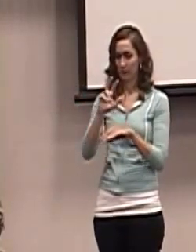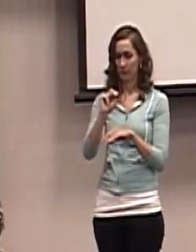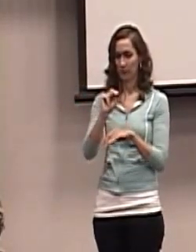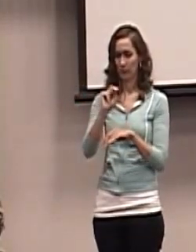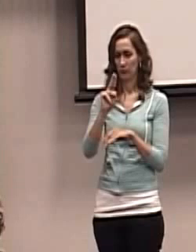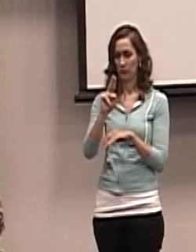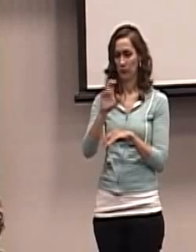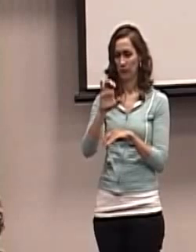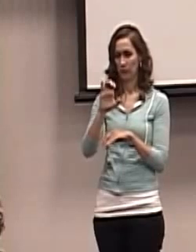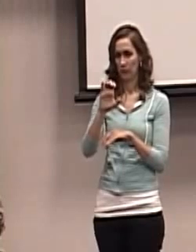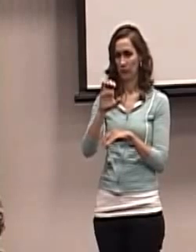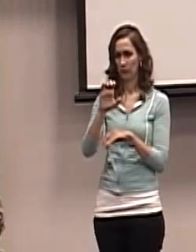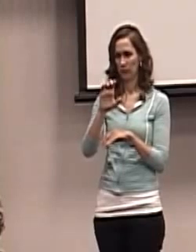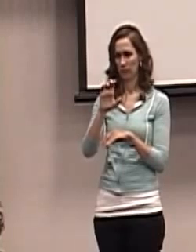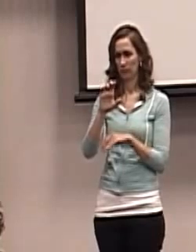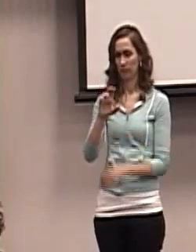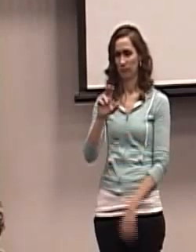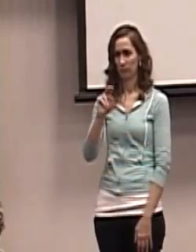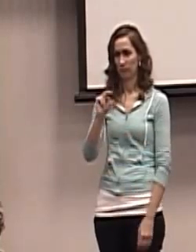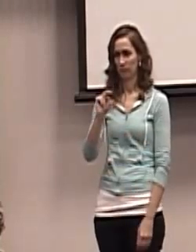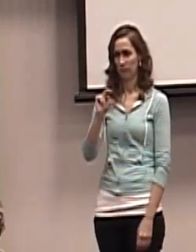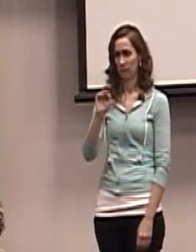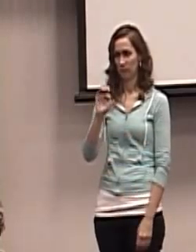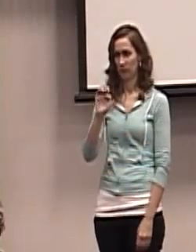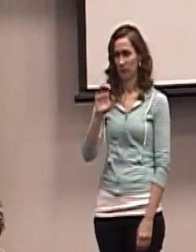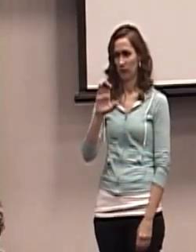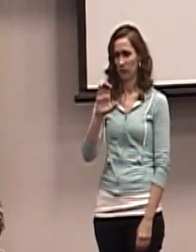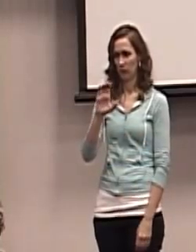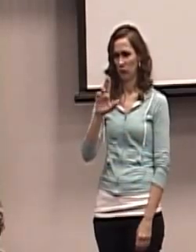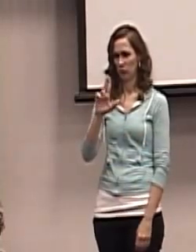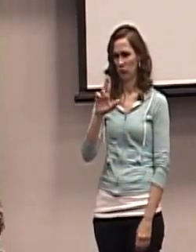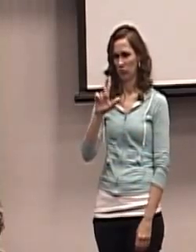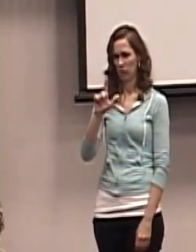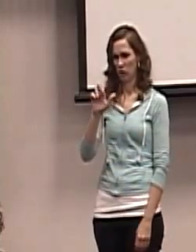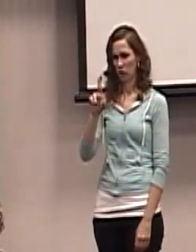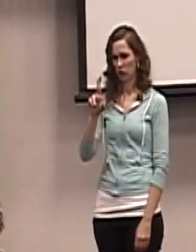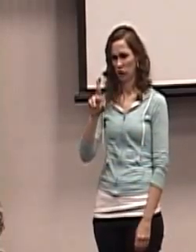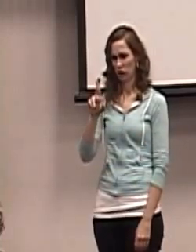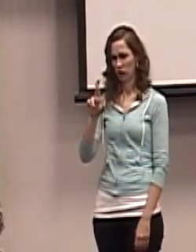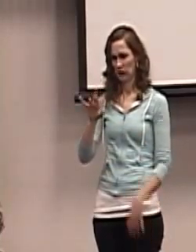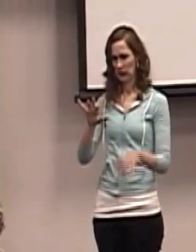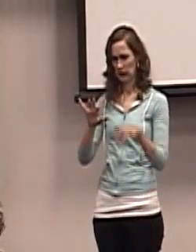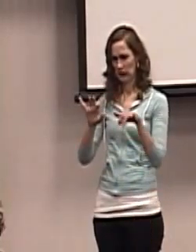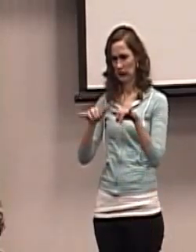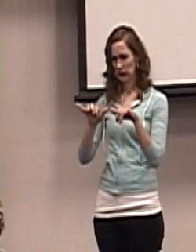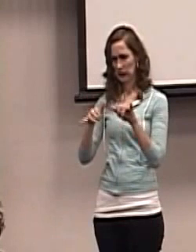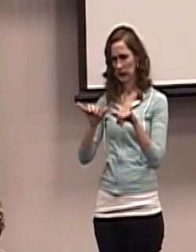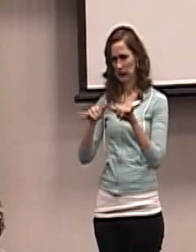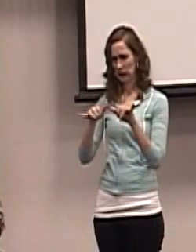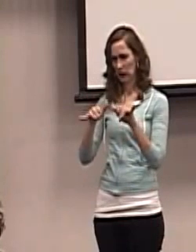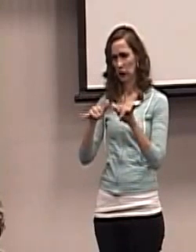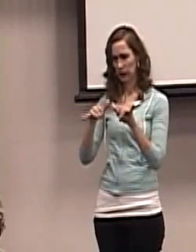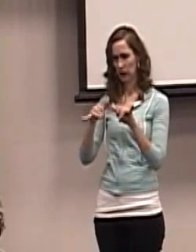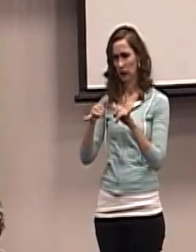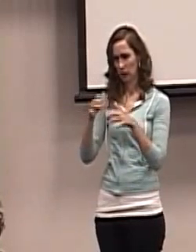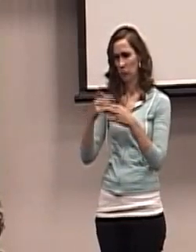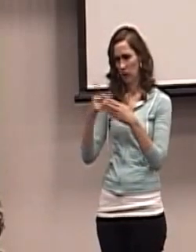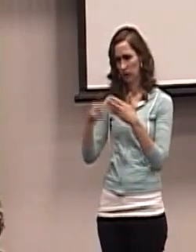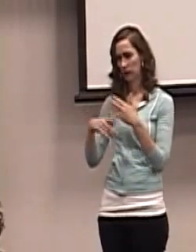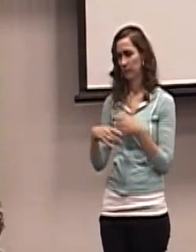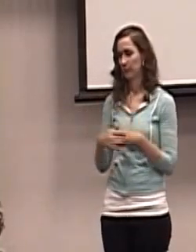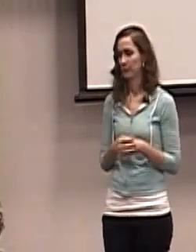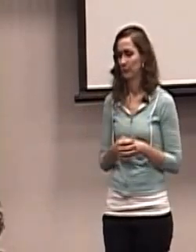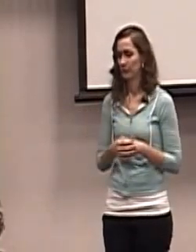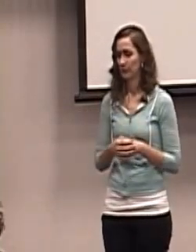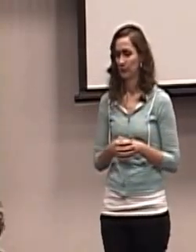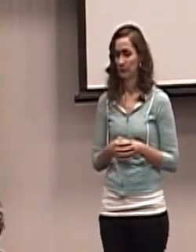and turned out to be quite an interesting episode. And then in 1966, C and I decided that we